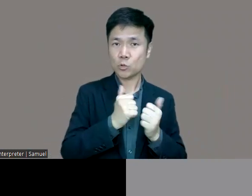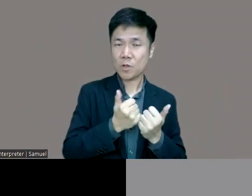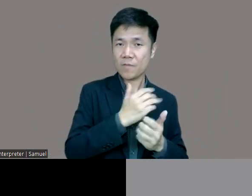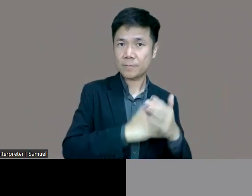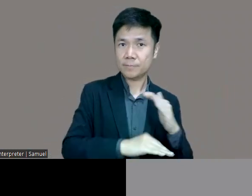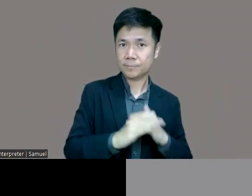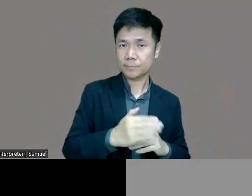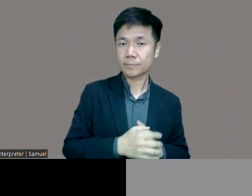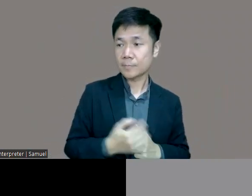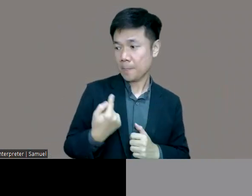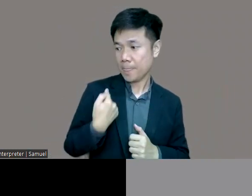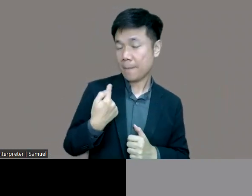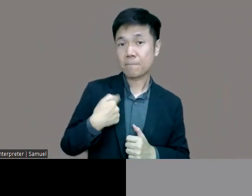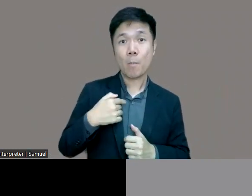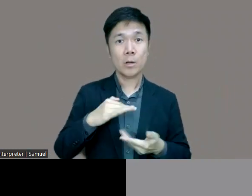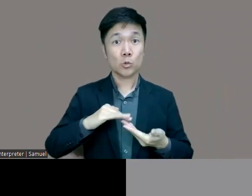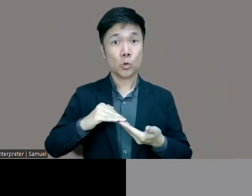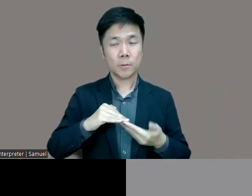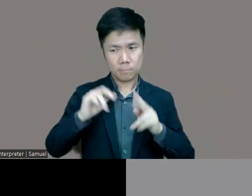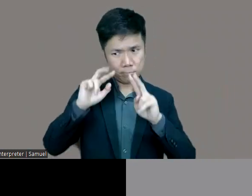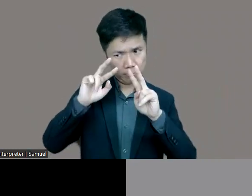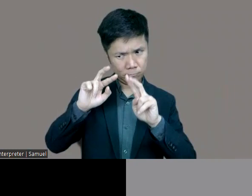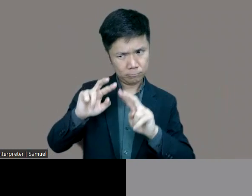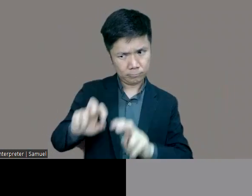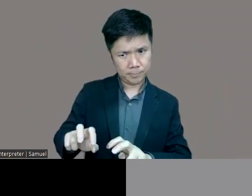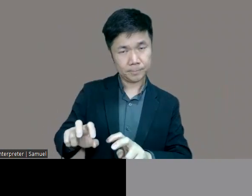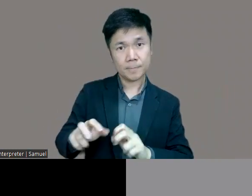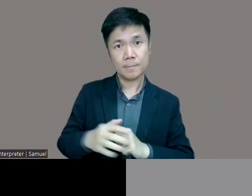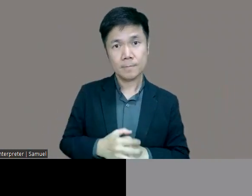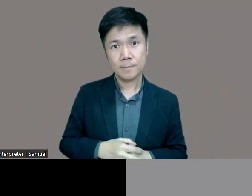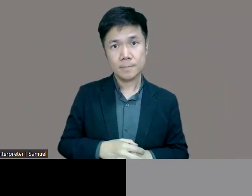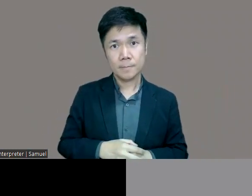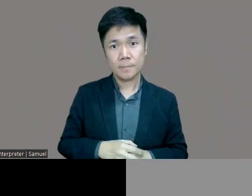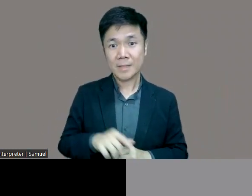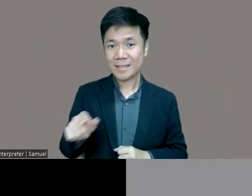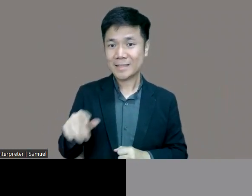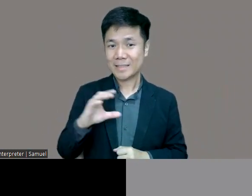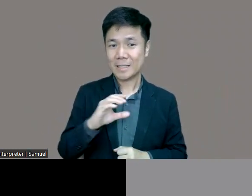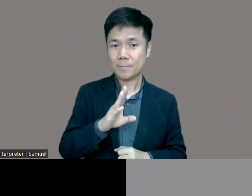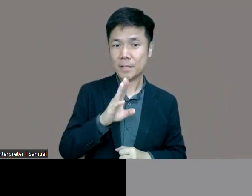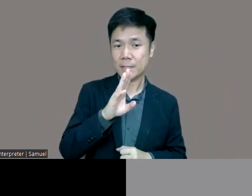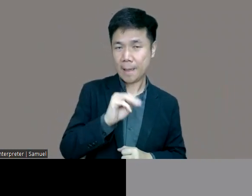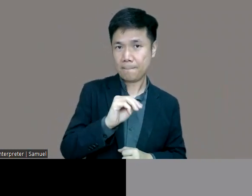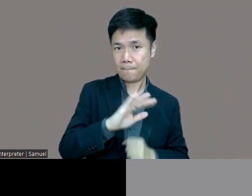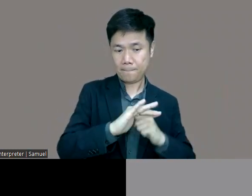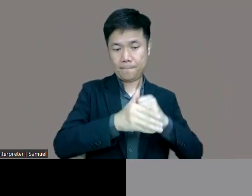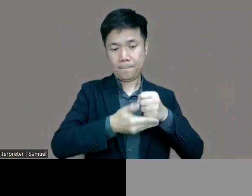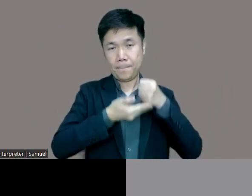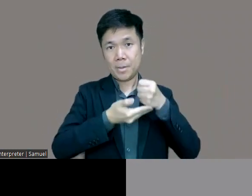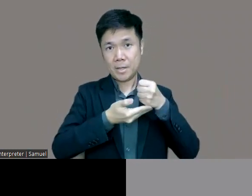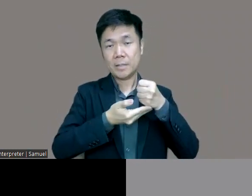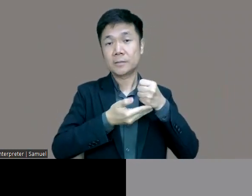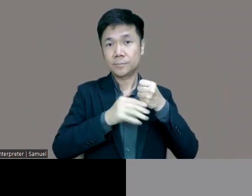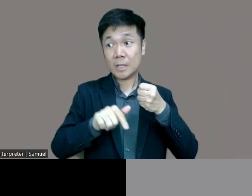was a research we did. We carried, funded by the CBM through the